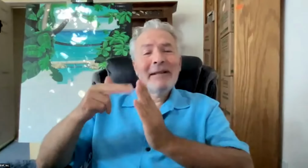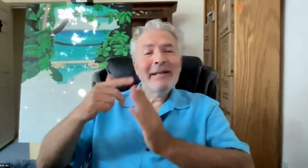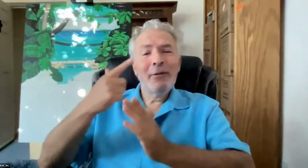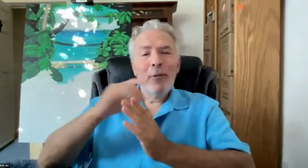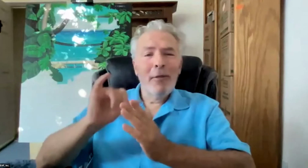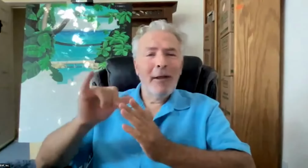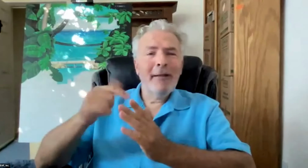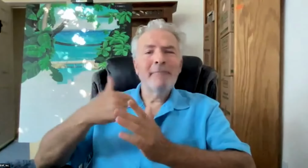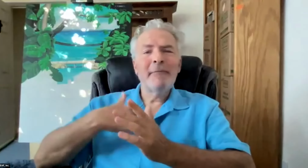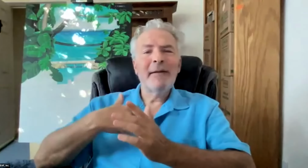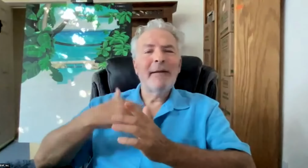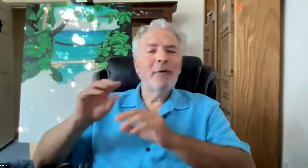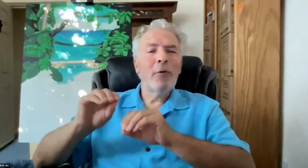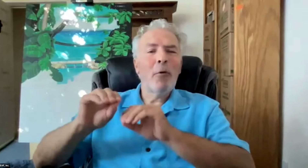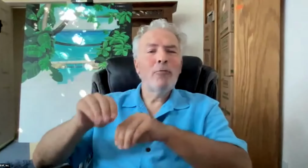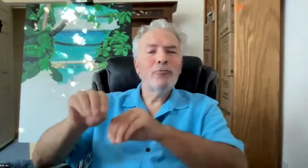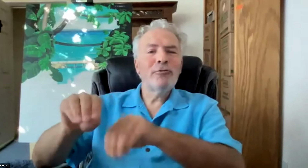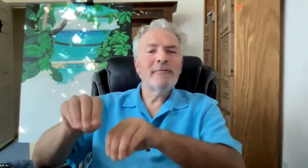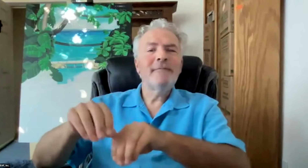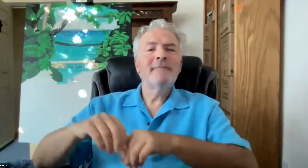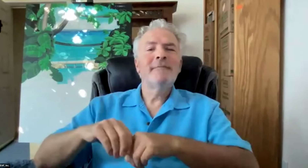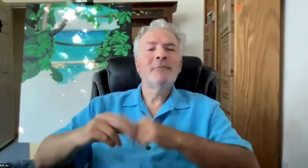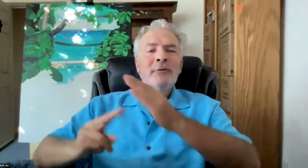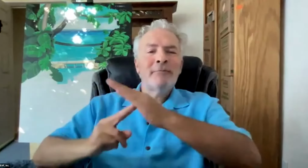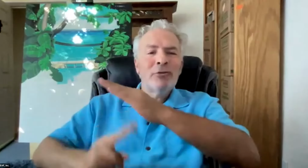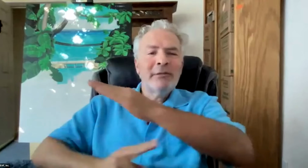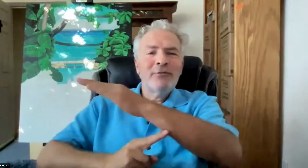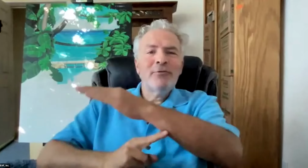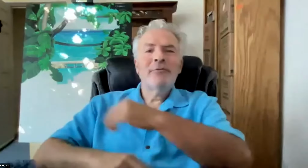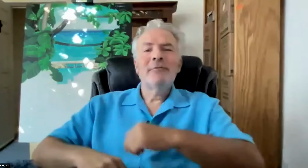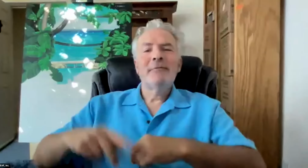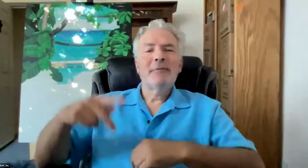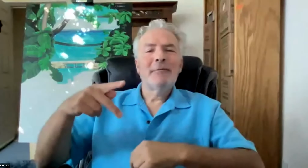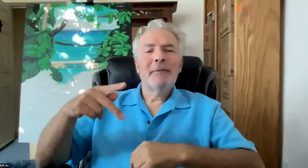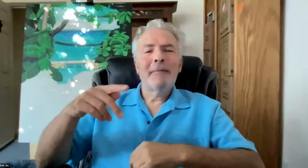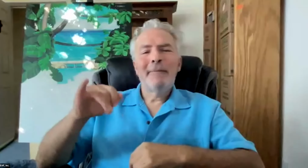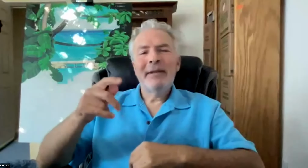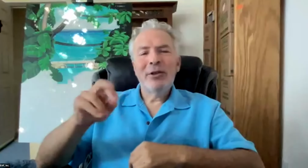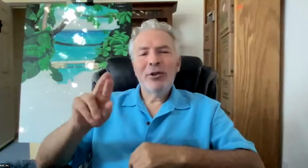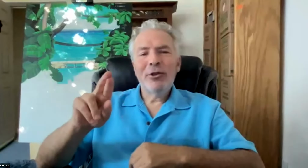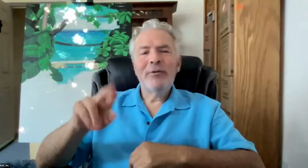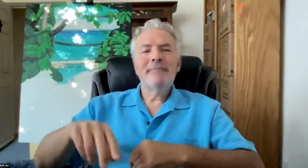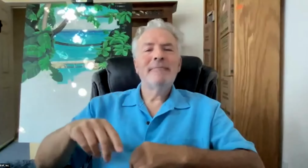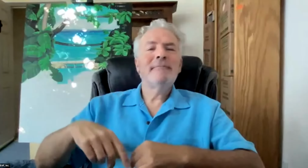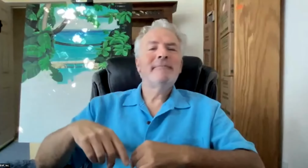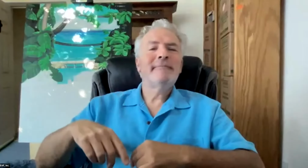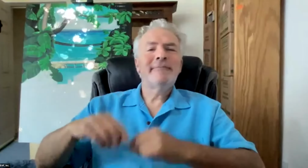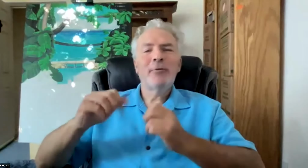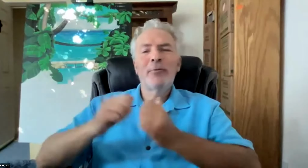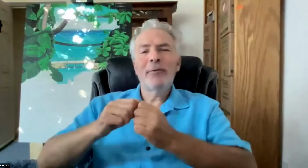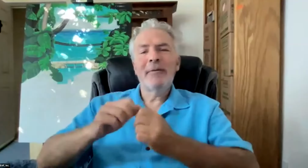yet. And the painting looks like an ocean and a bridge